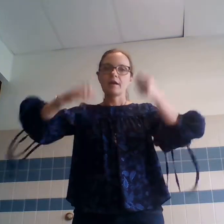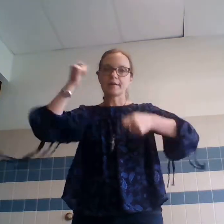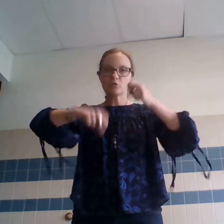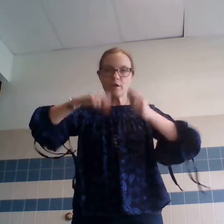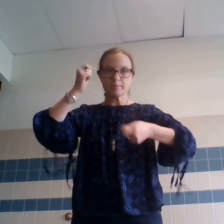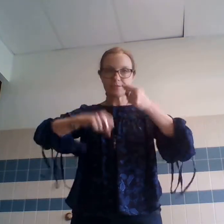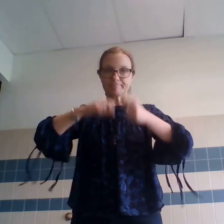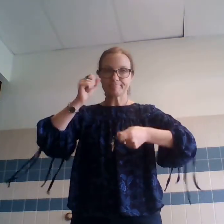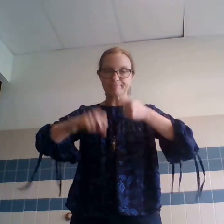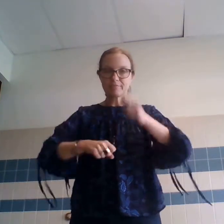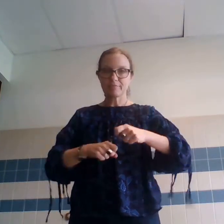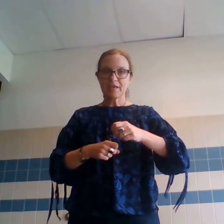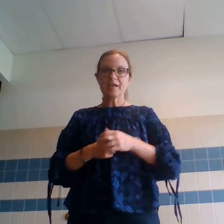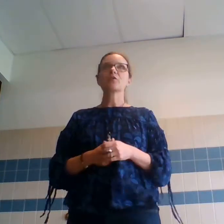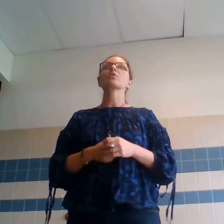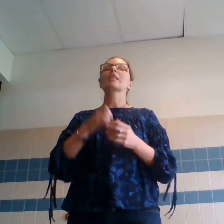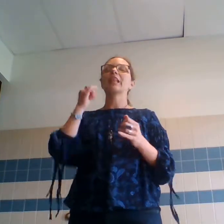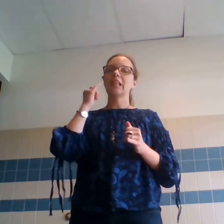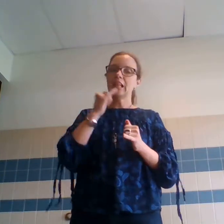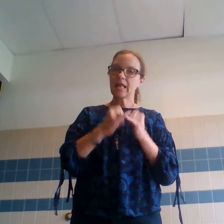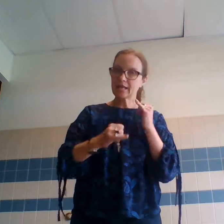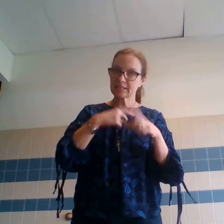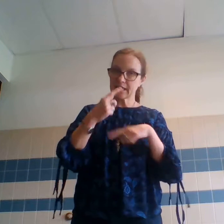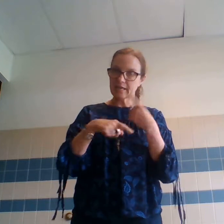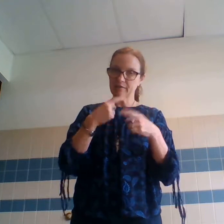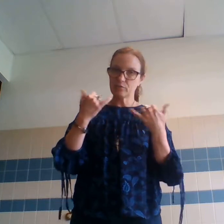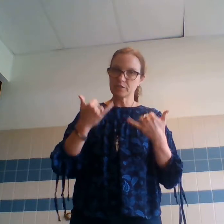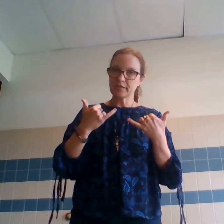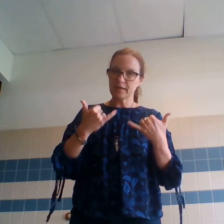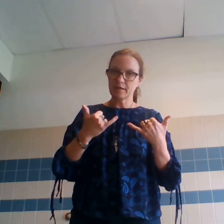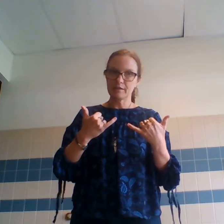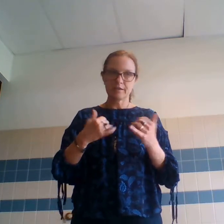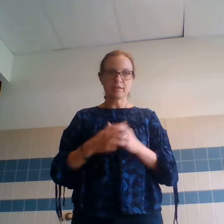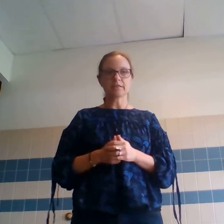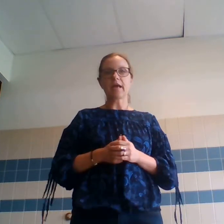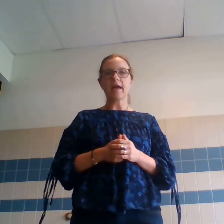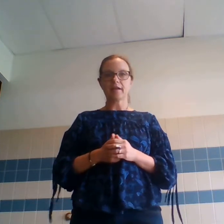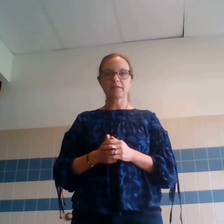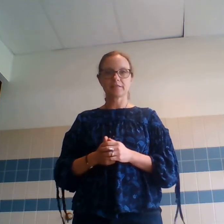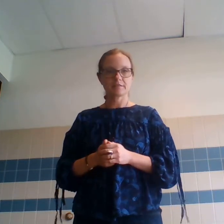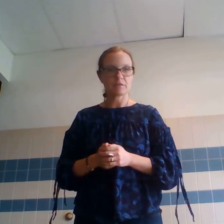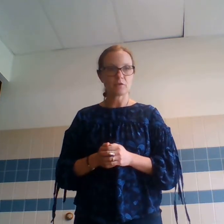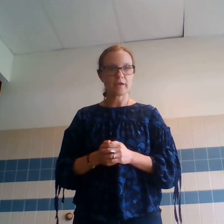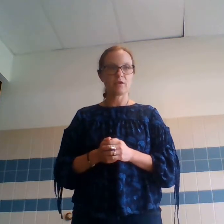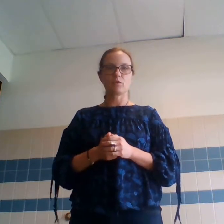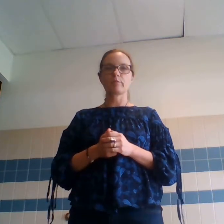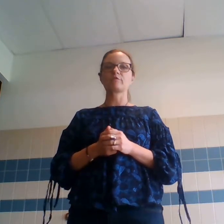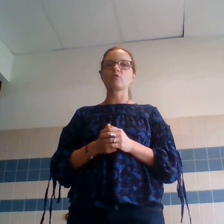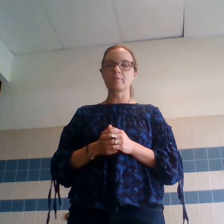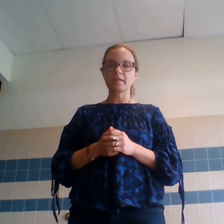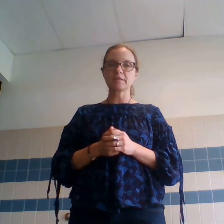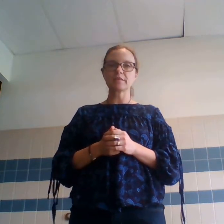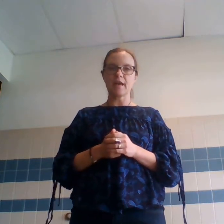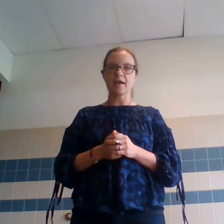and drums. And your last sign for today is act, okay, or performance,